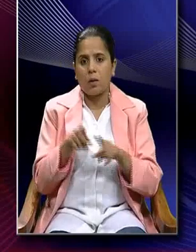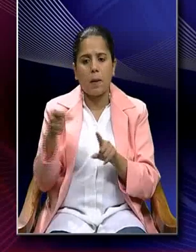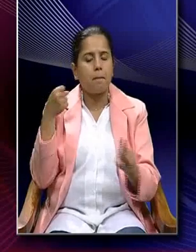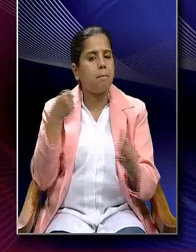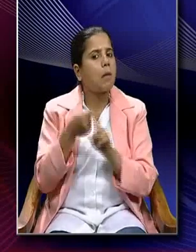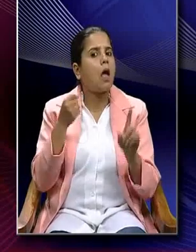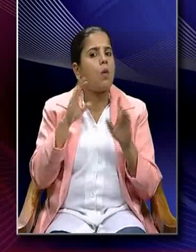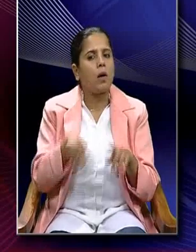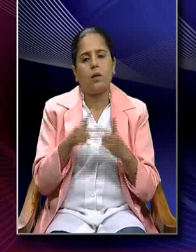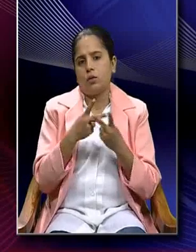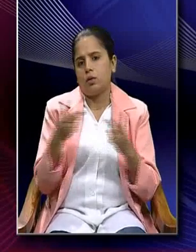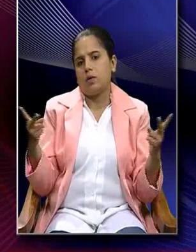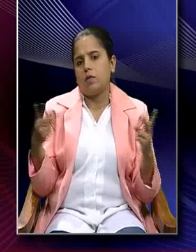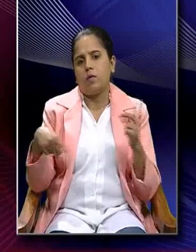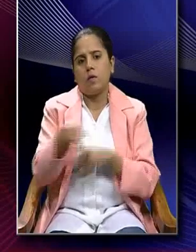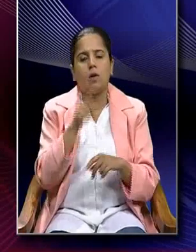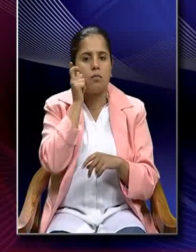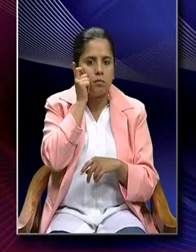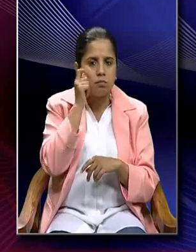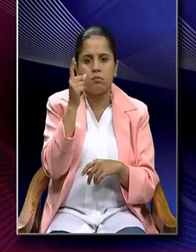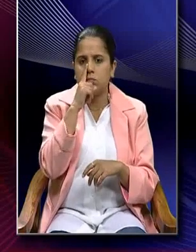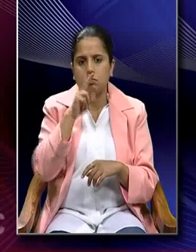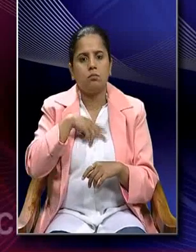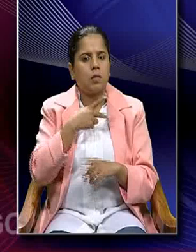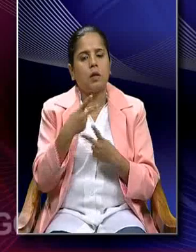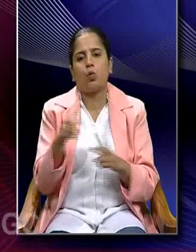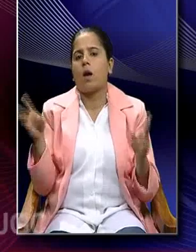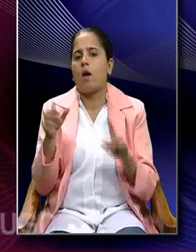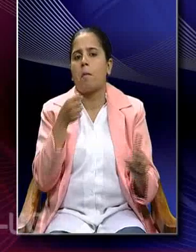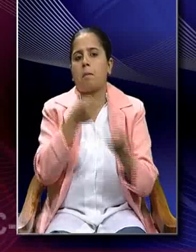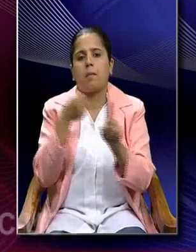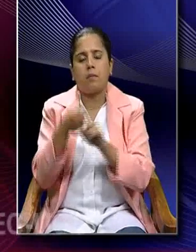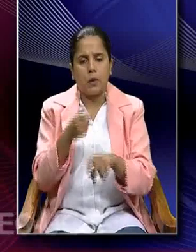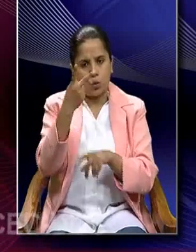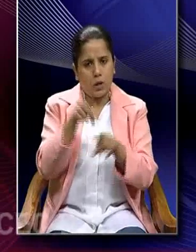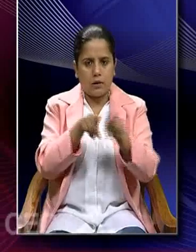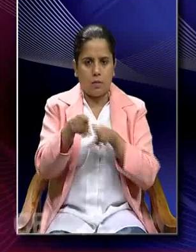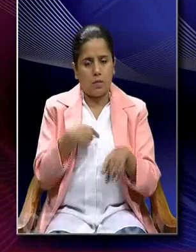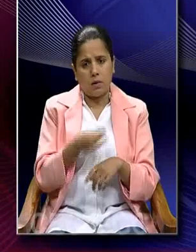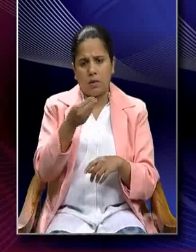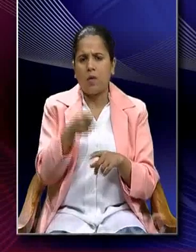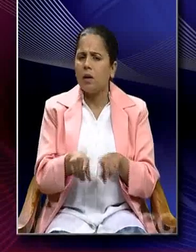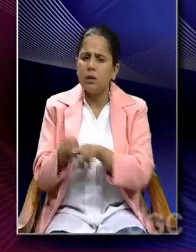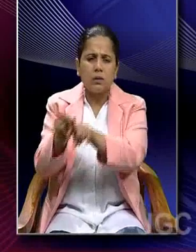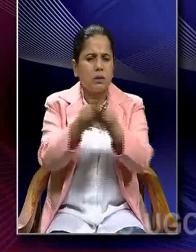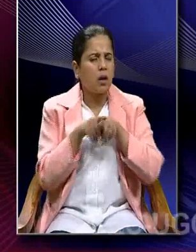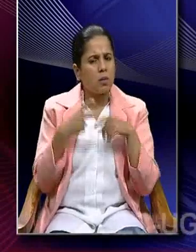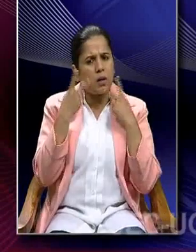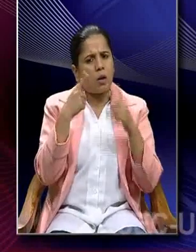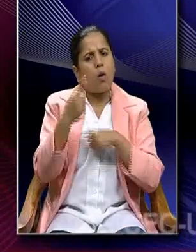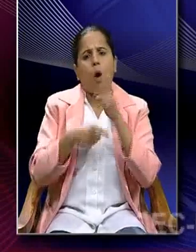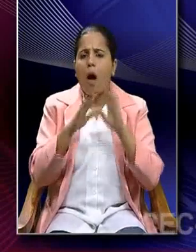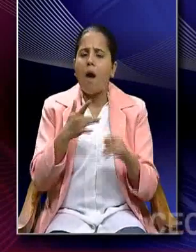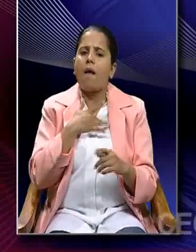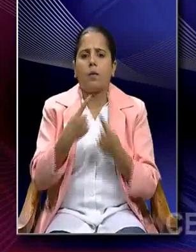impacts different genders differently. Two examples I'm giving which are very common in our everyday